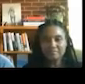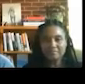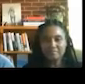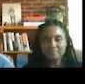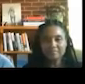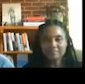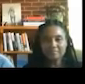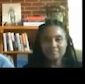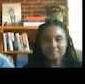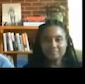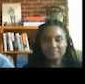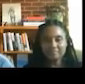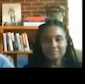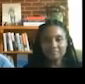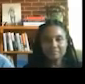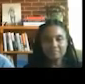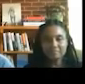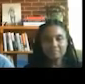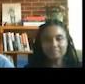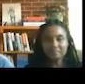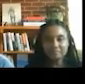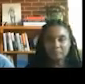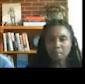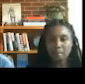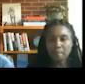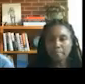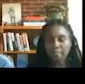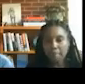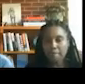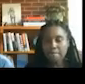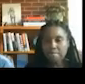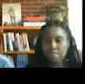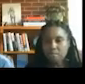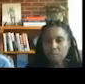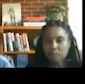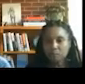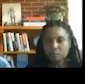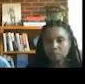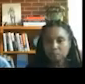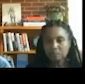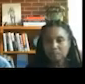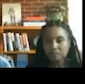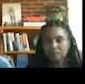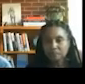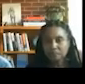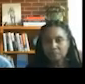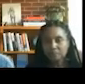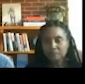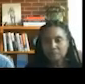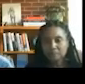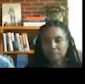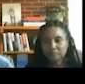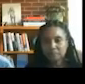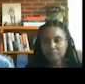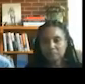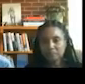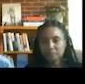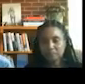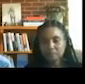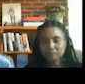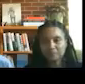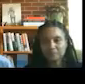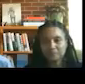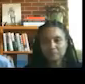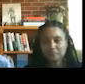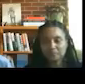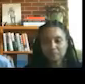you with many opportunities to practice sign language throughout this session and providing you many models. We hope you enjoy it.